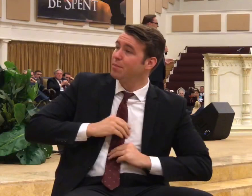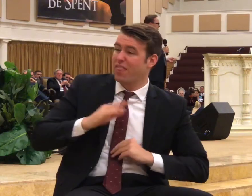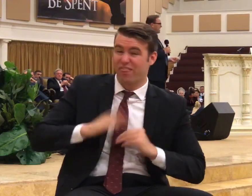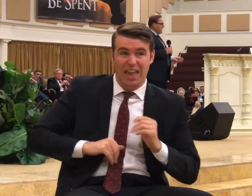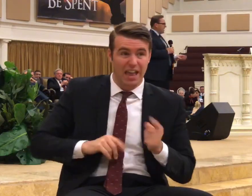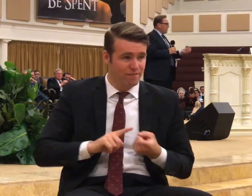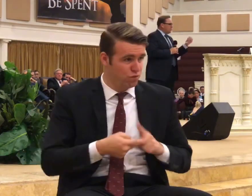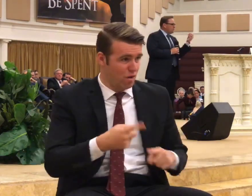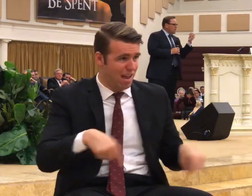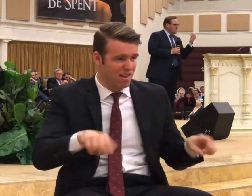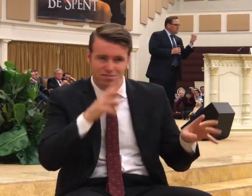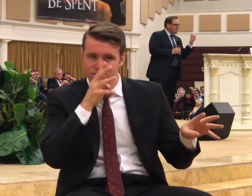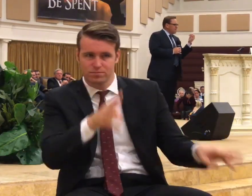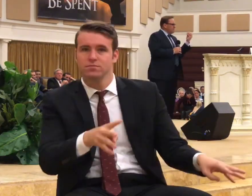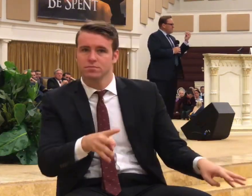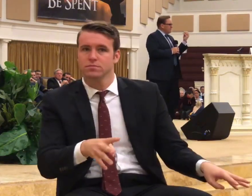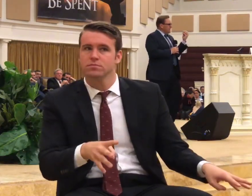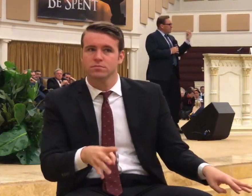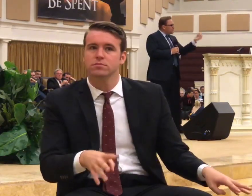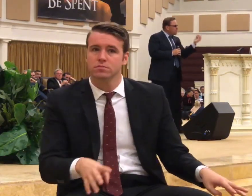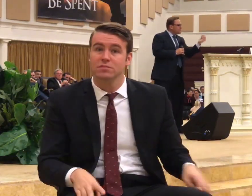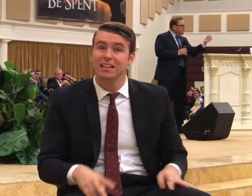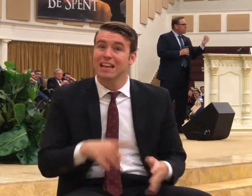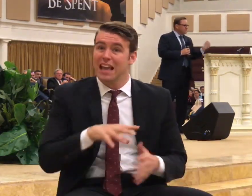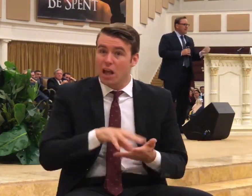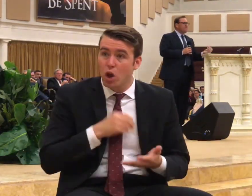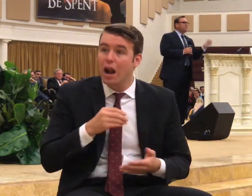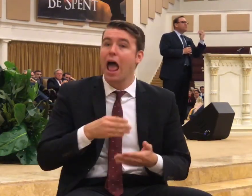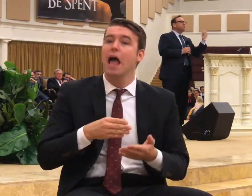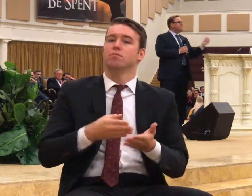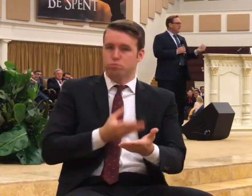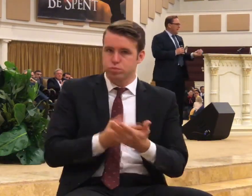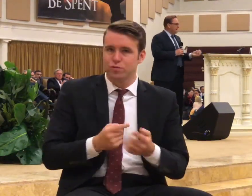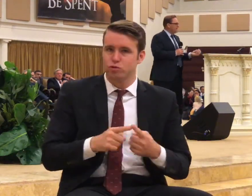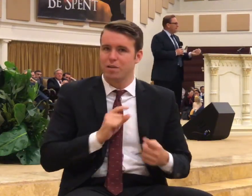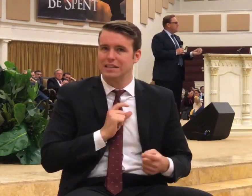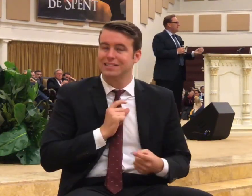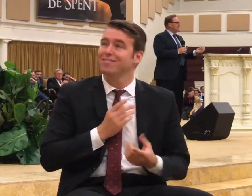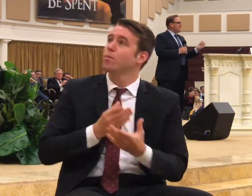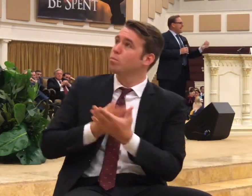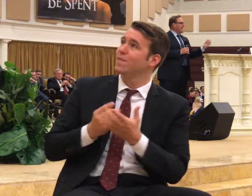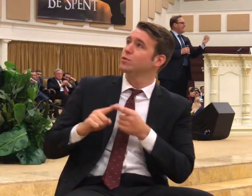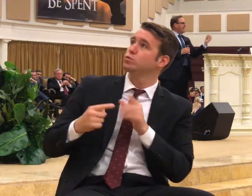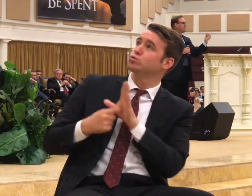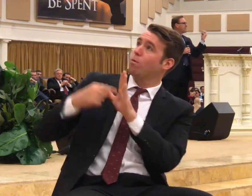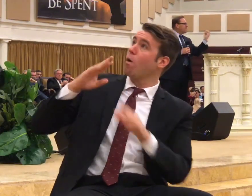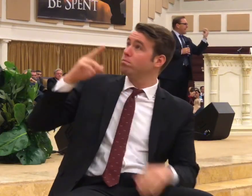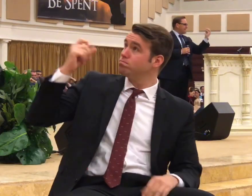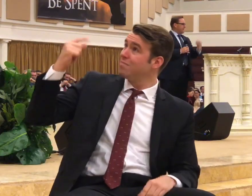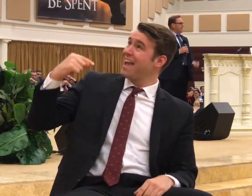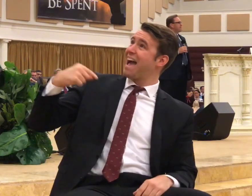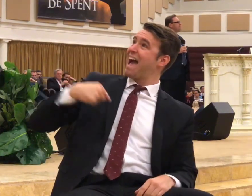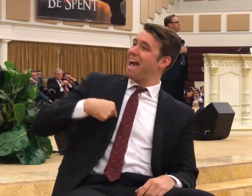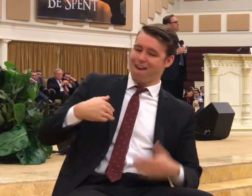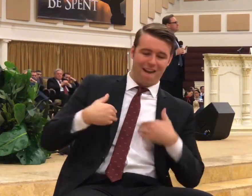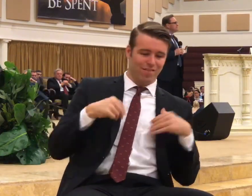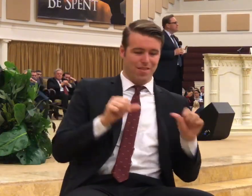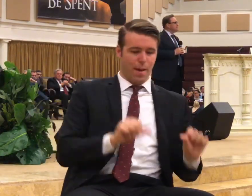acceptance by his friend. He learned, he proved to himself and he proved to God, I have the